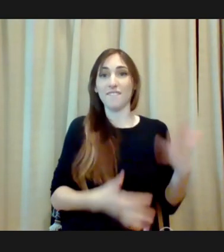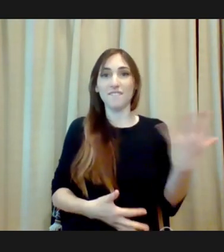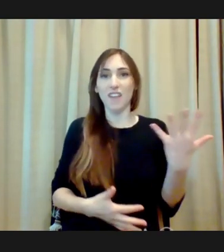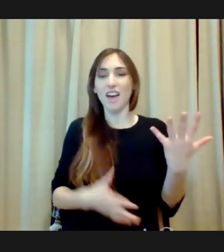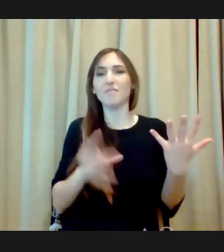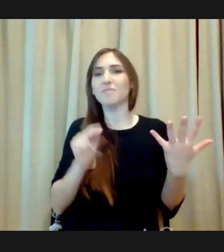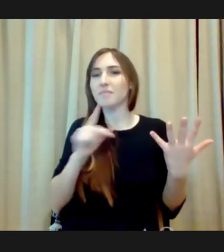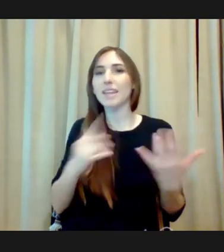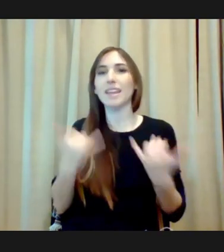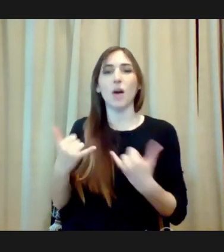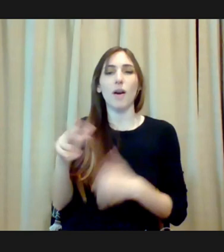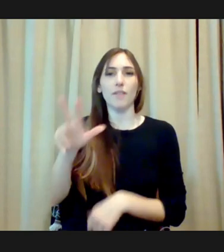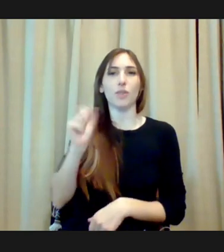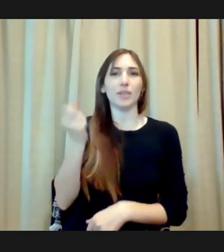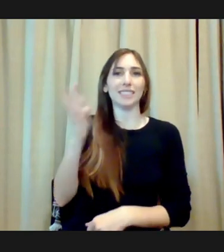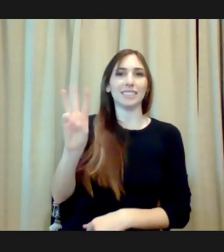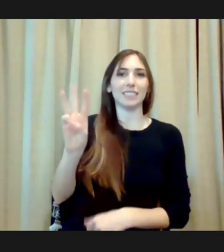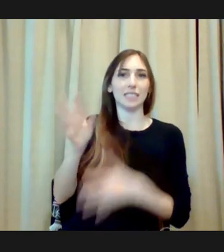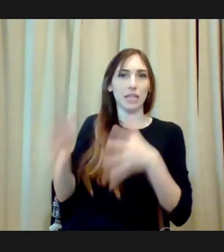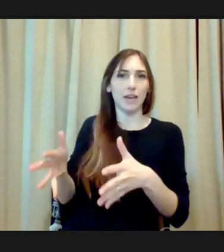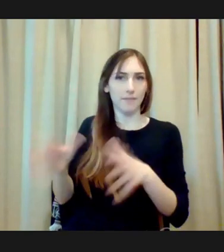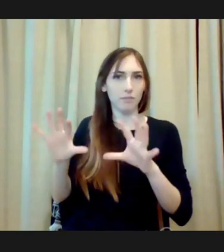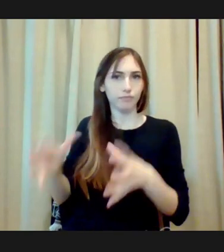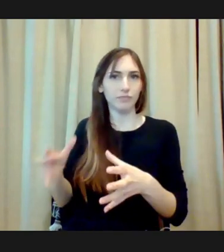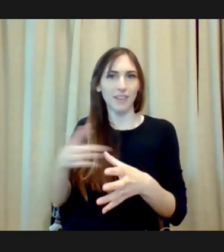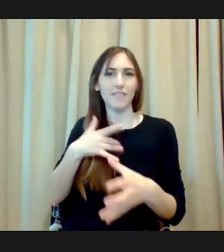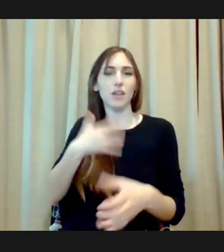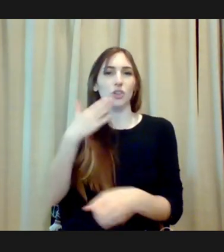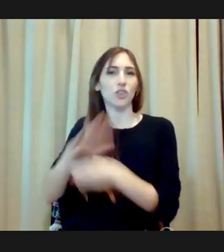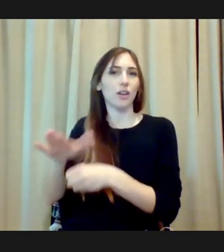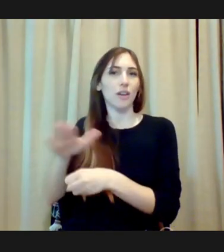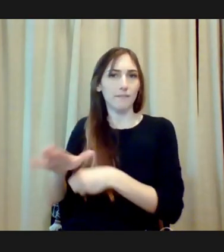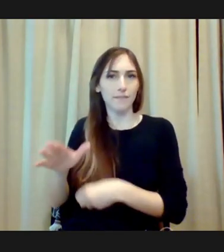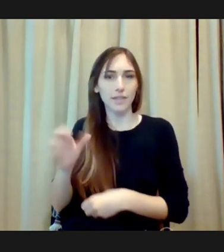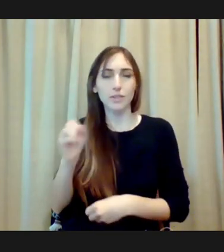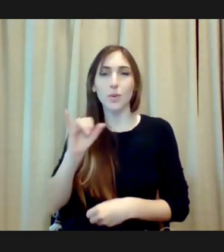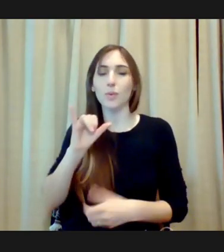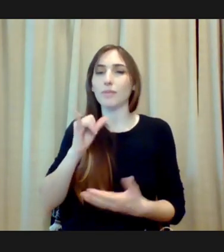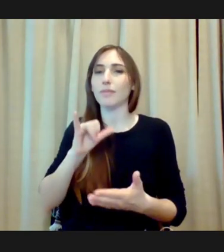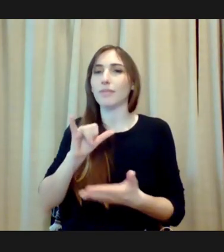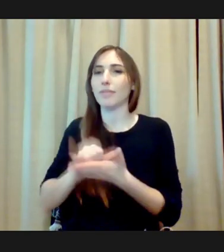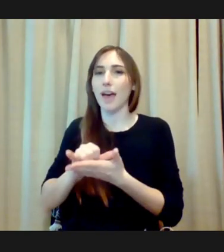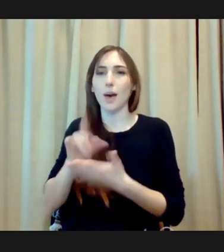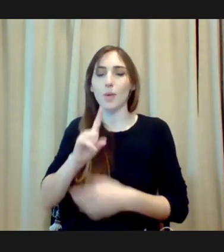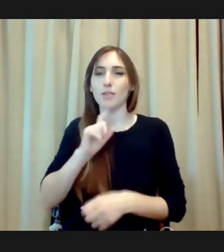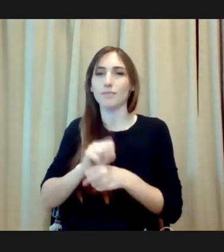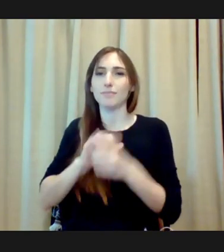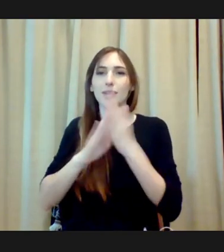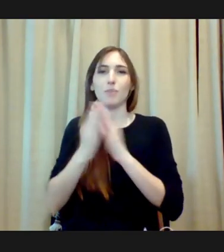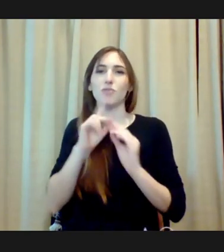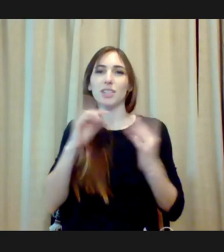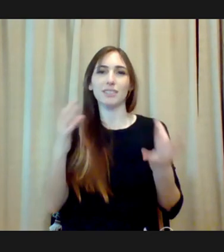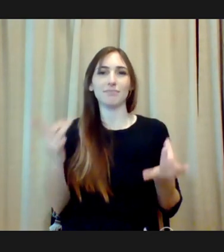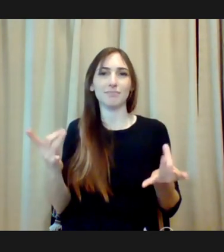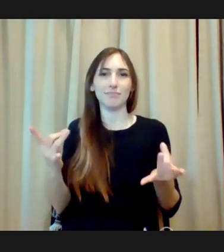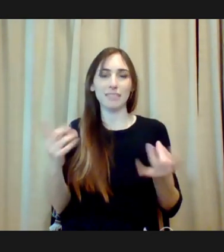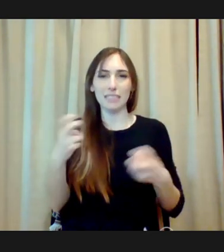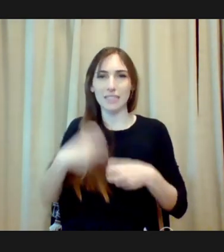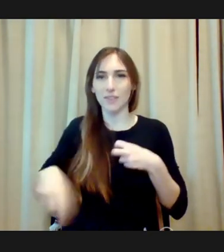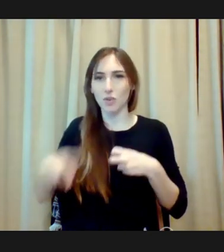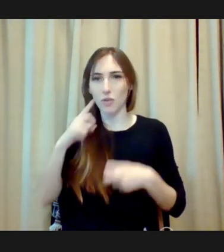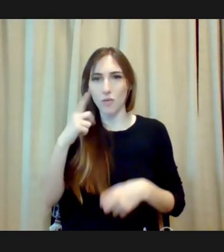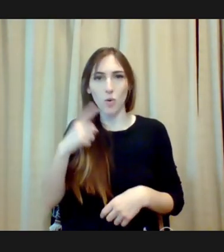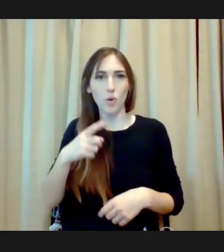316 animals left. And this is where it gets really difficult for the public to have faith in